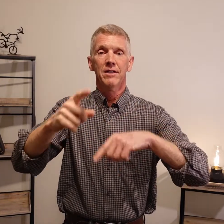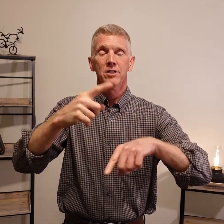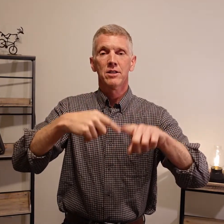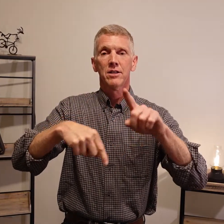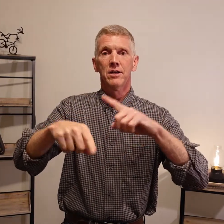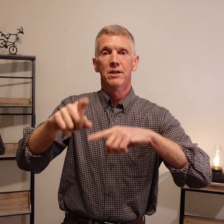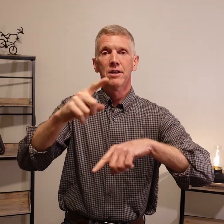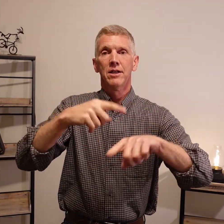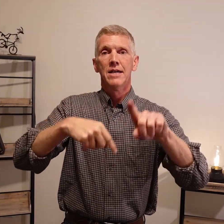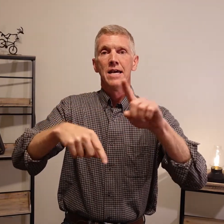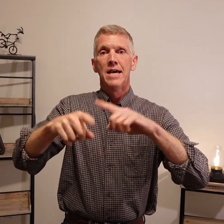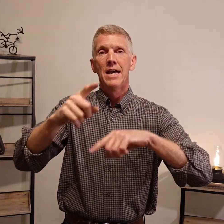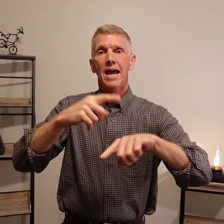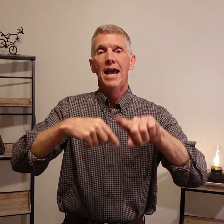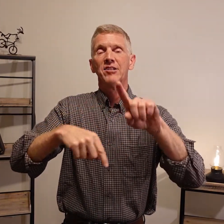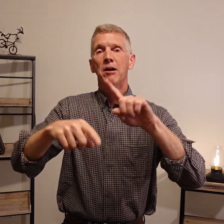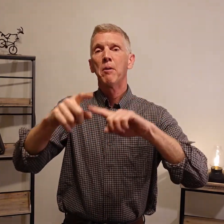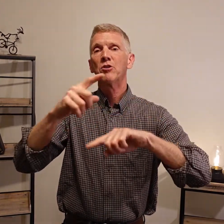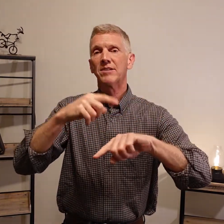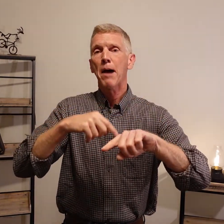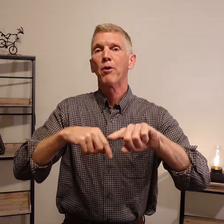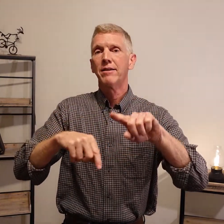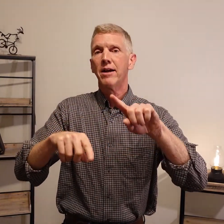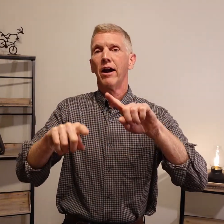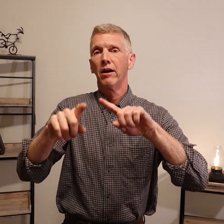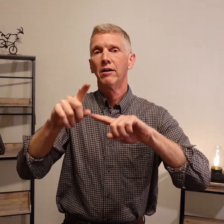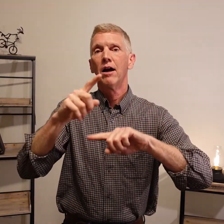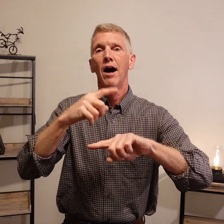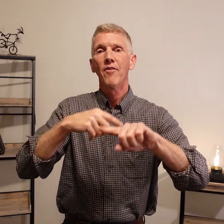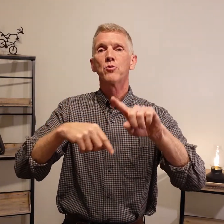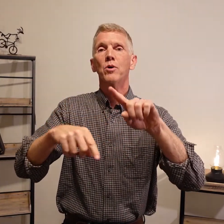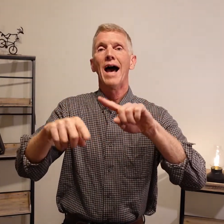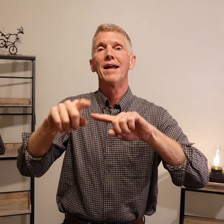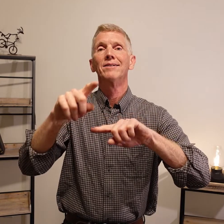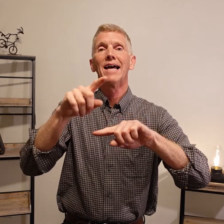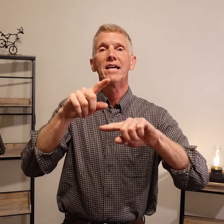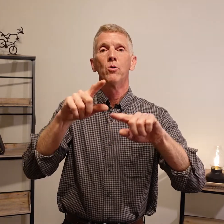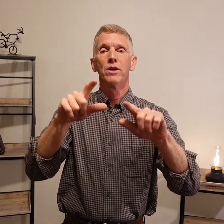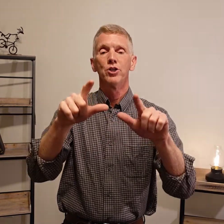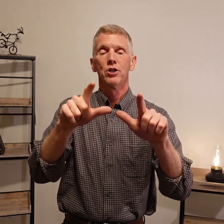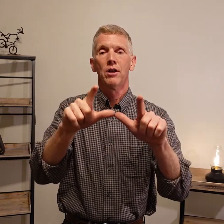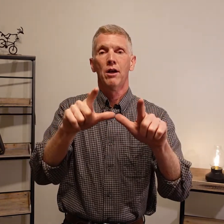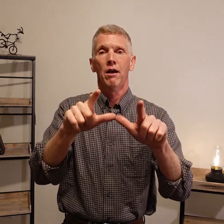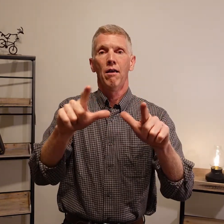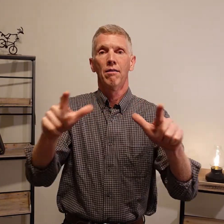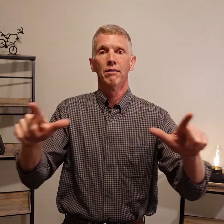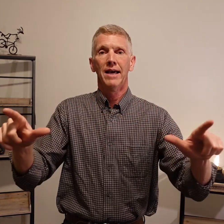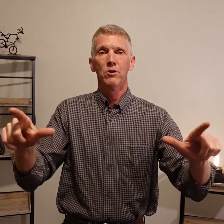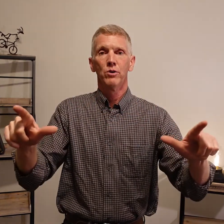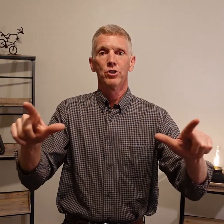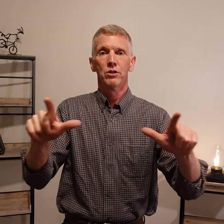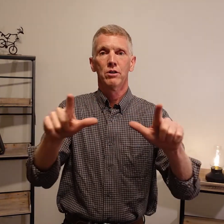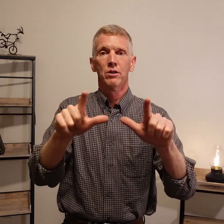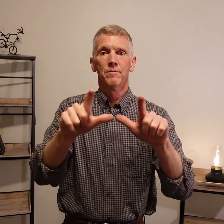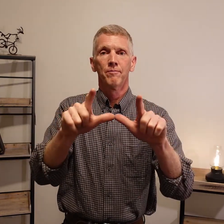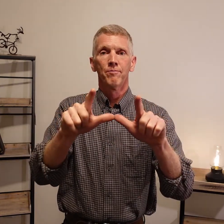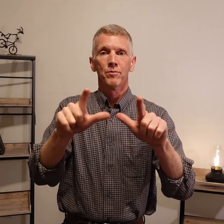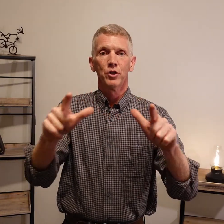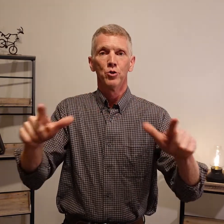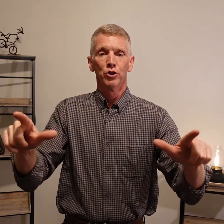this. And some people will stop right there. Others will add language. Language. You can look at it